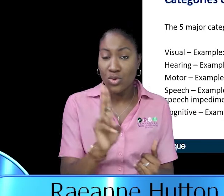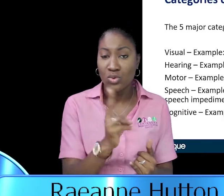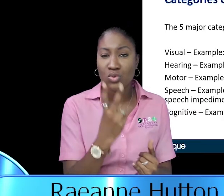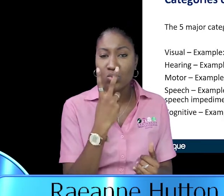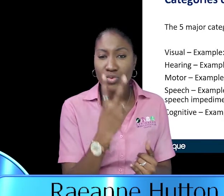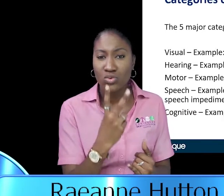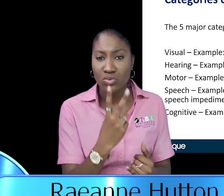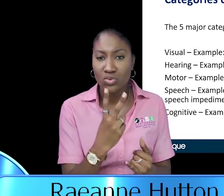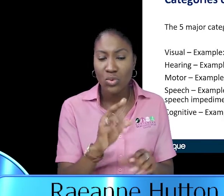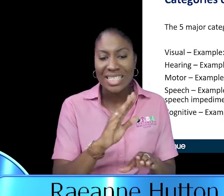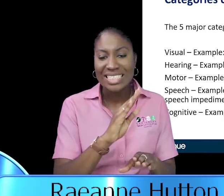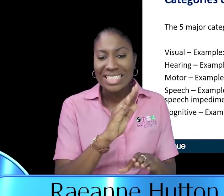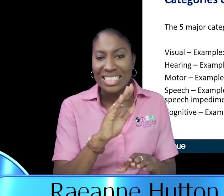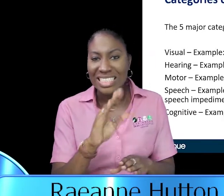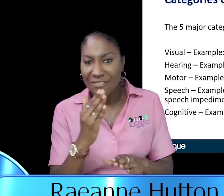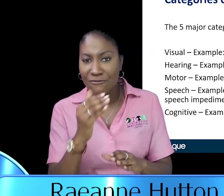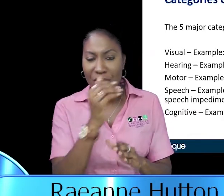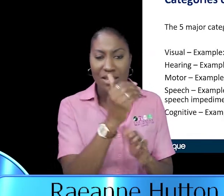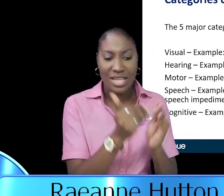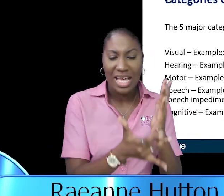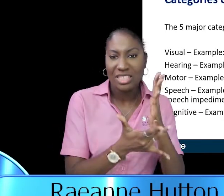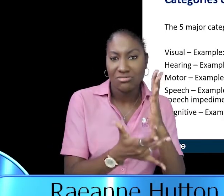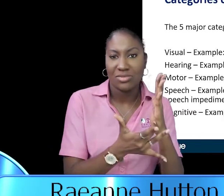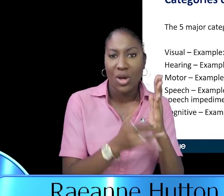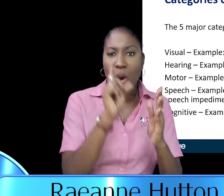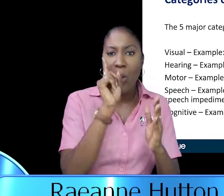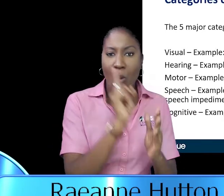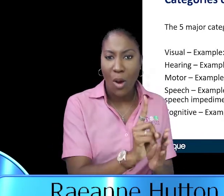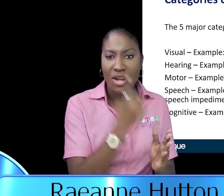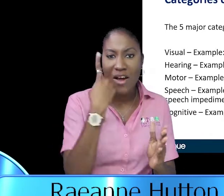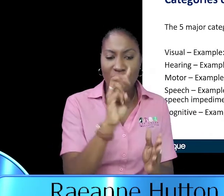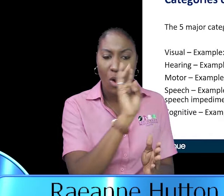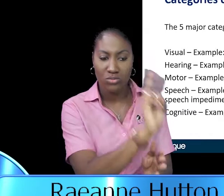two different assist technologies, one to use the web, the other to use an app.